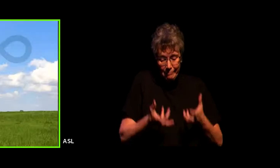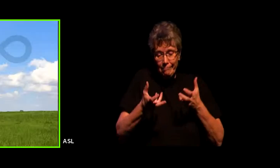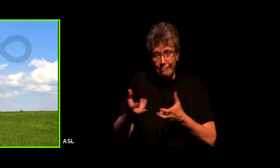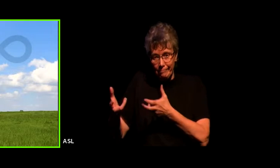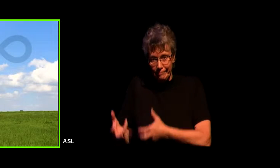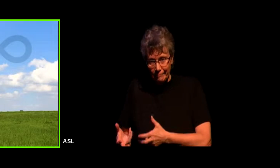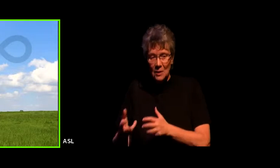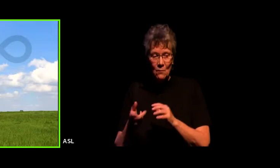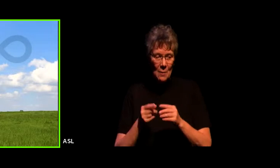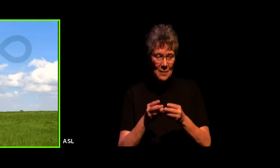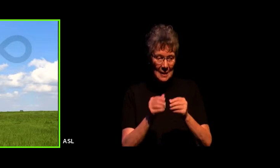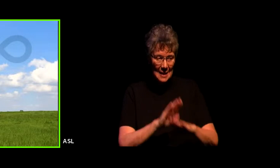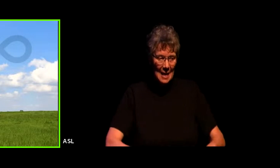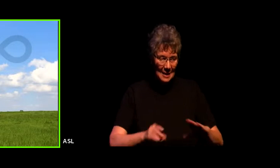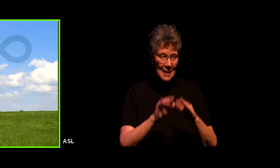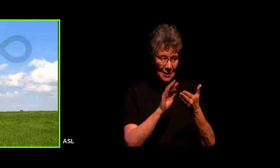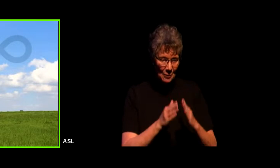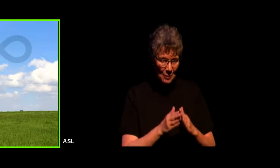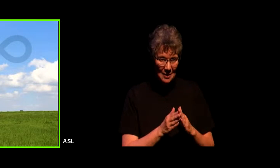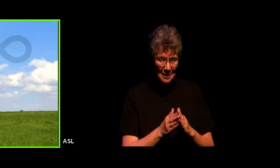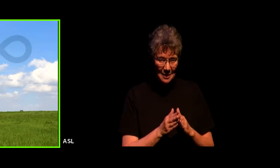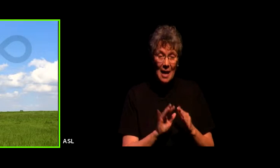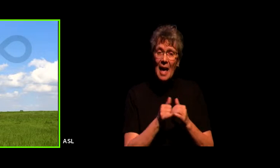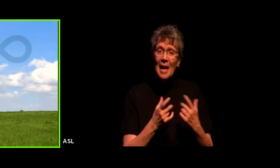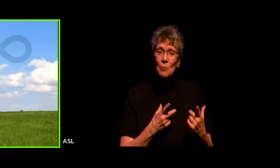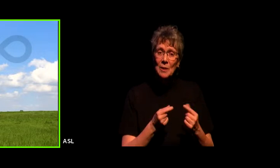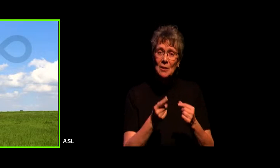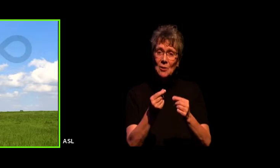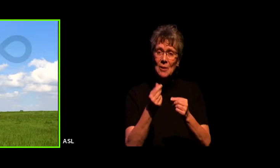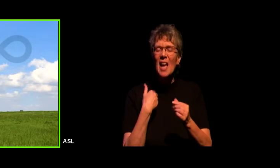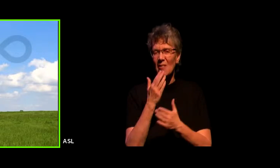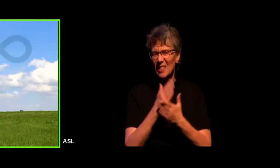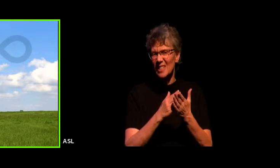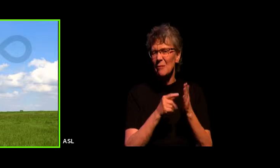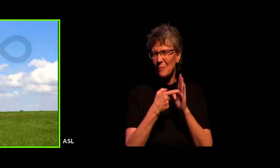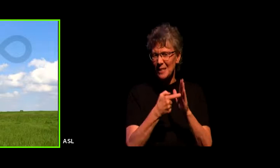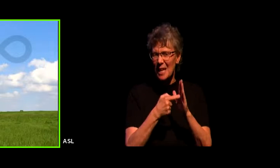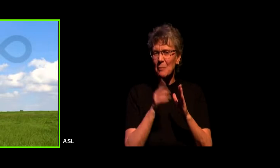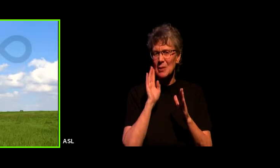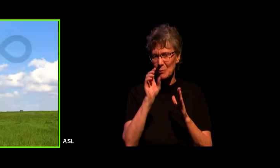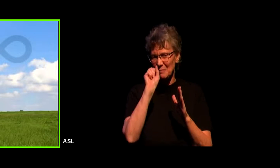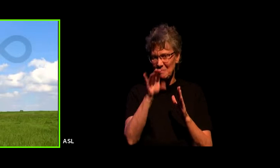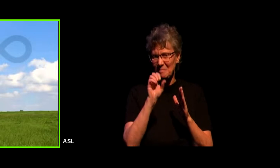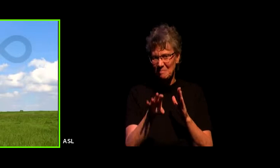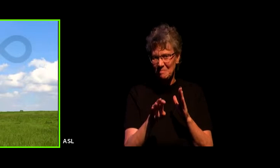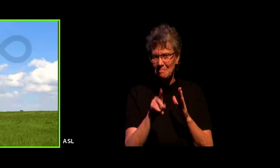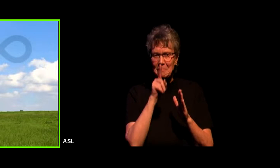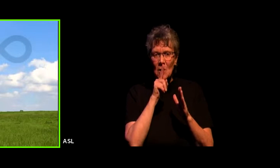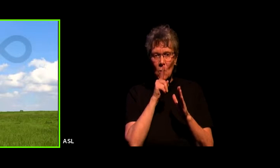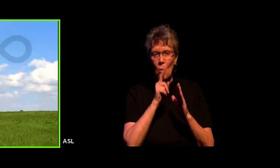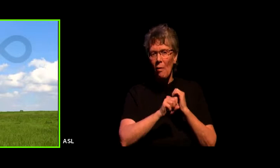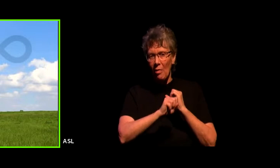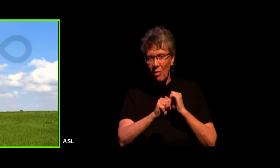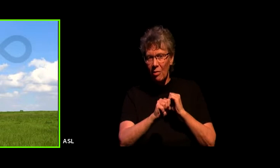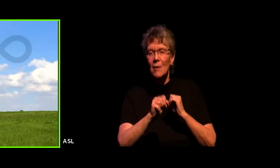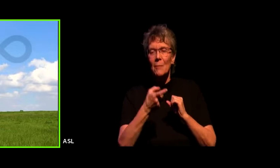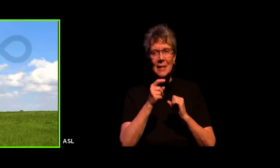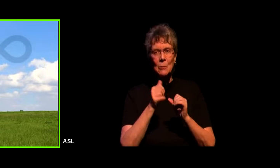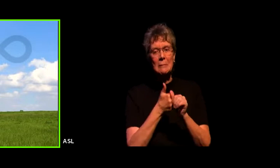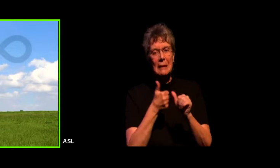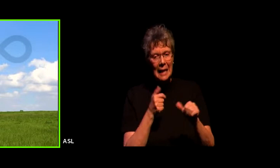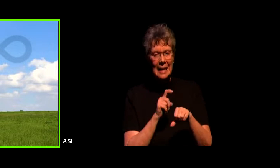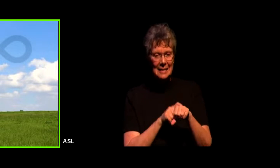we do that? There's a couple of examples that I'm just going to briefly run us through. I'm not going to belabor this too much because we're already running significantly more behind than